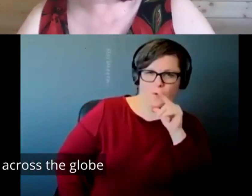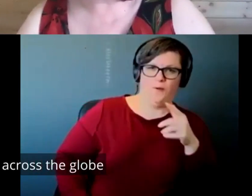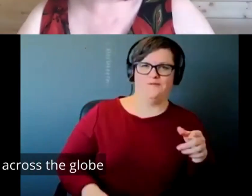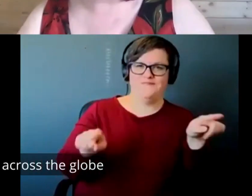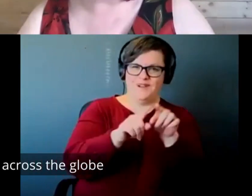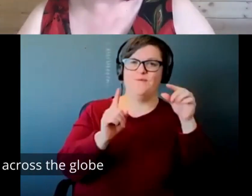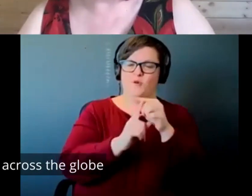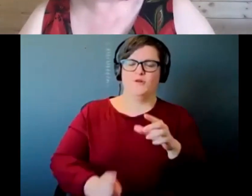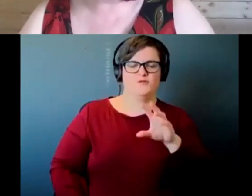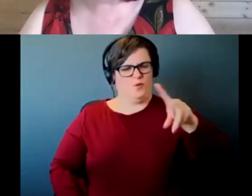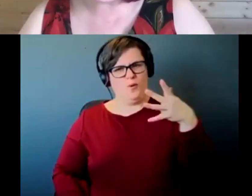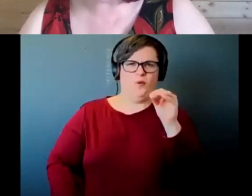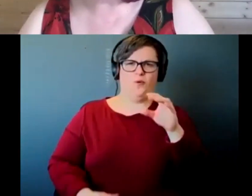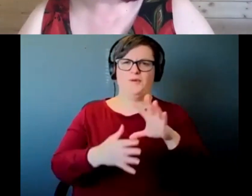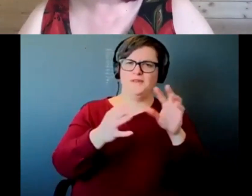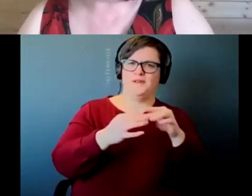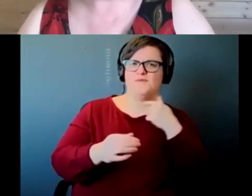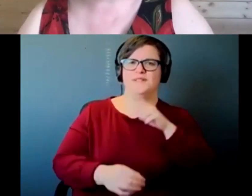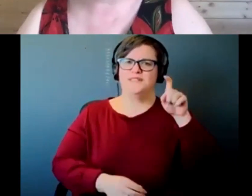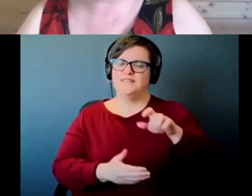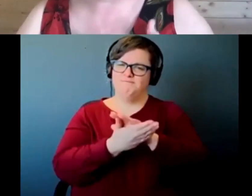individuals across the globe